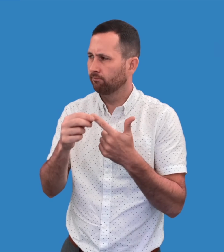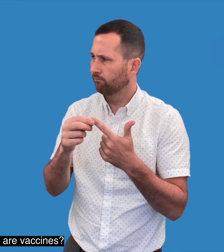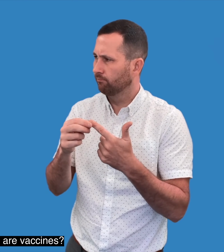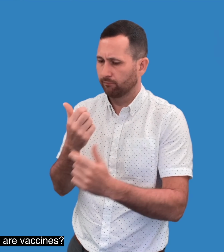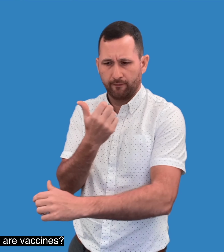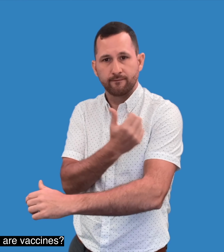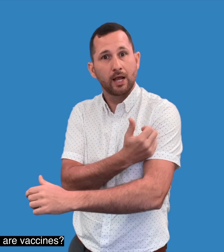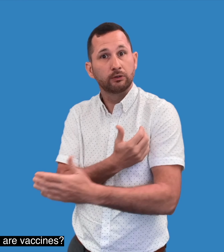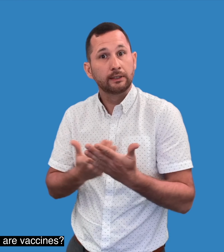What are vaccines?